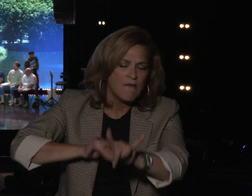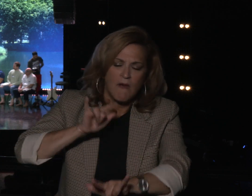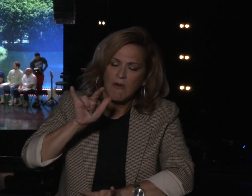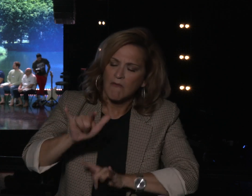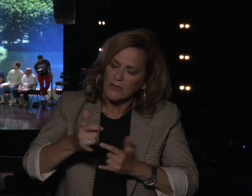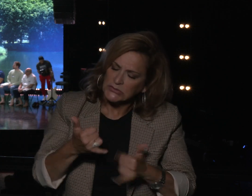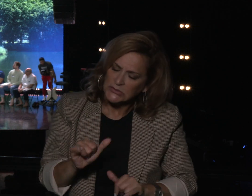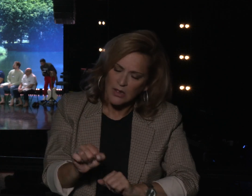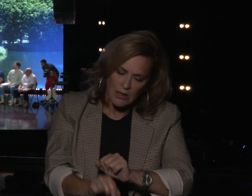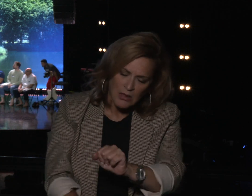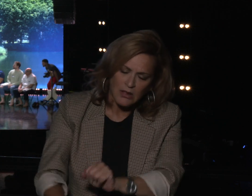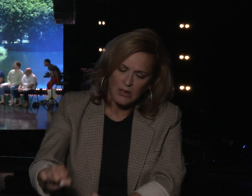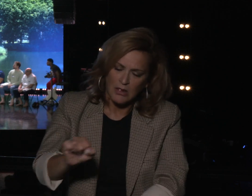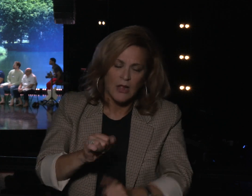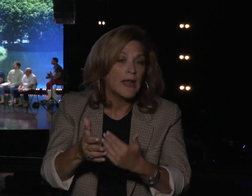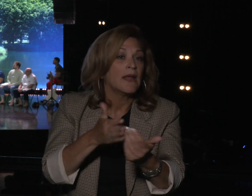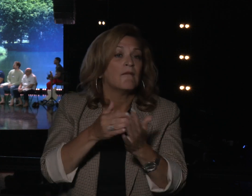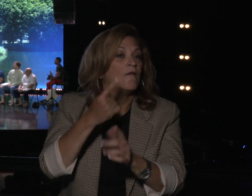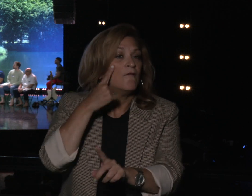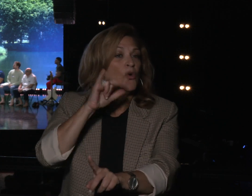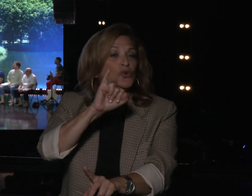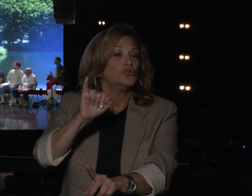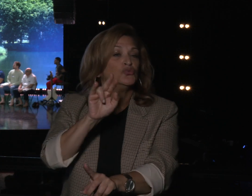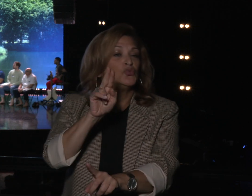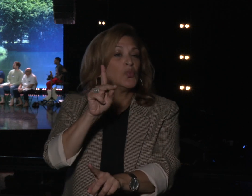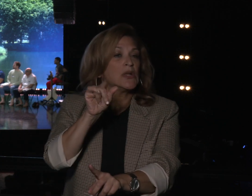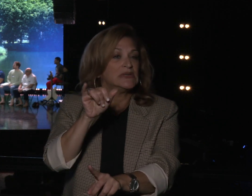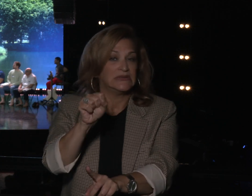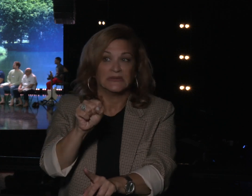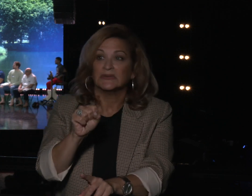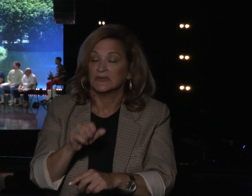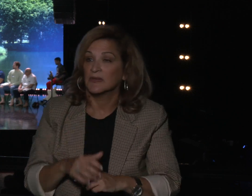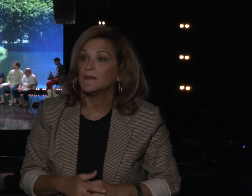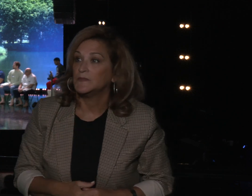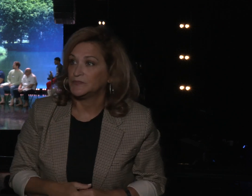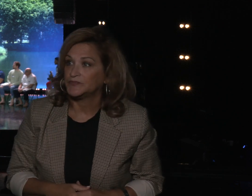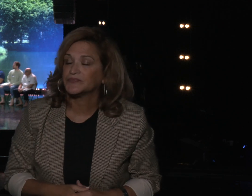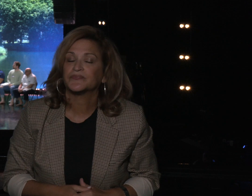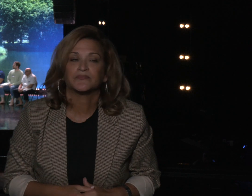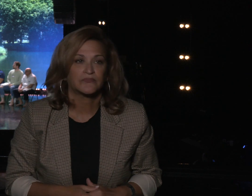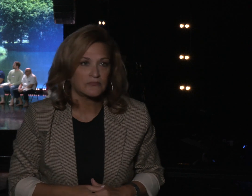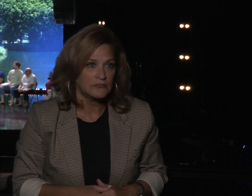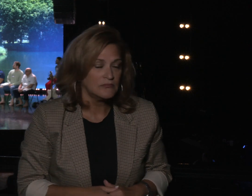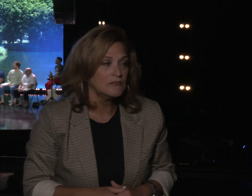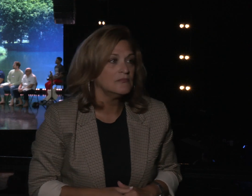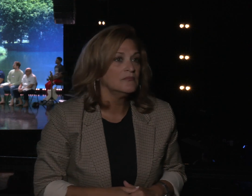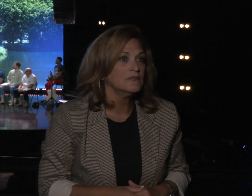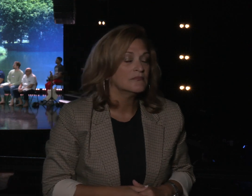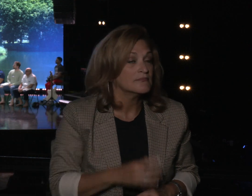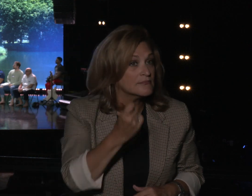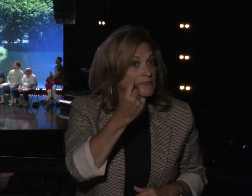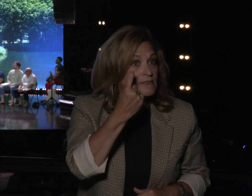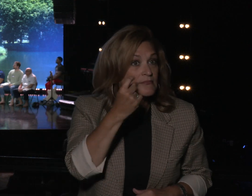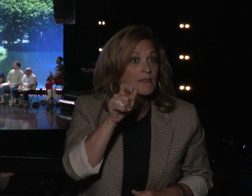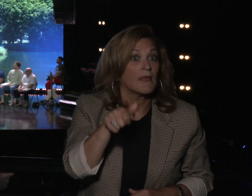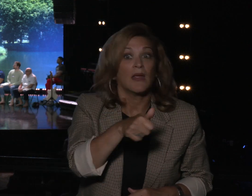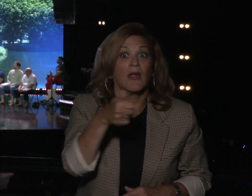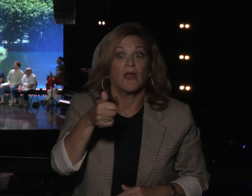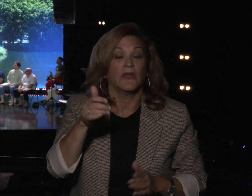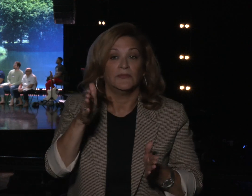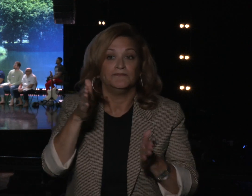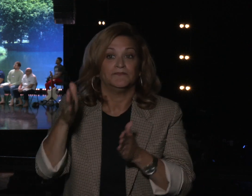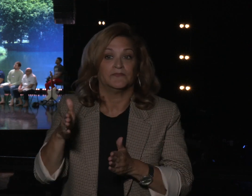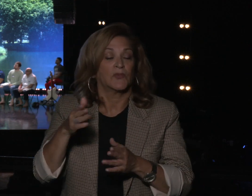even Judas. We come to Judas Thaddeus, also known as